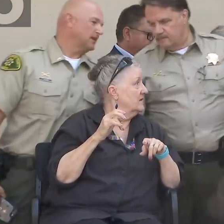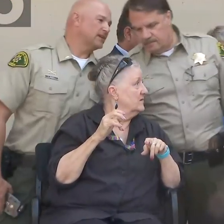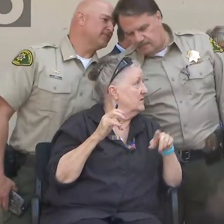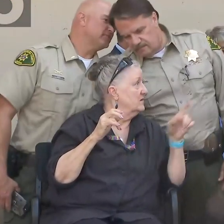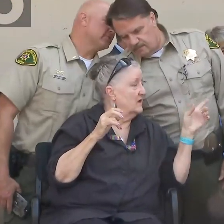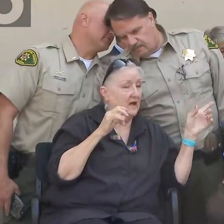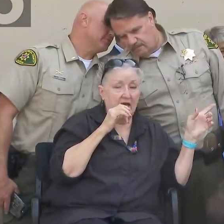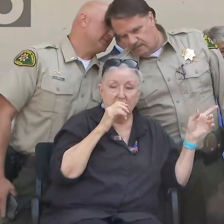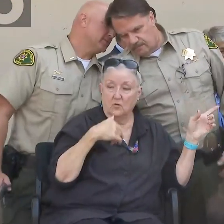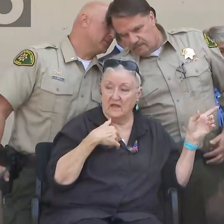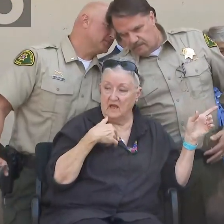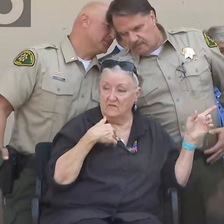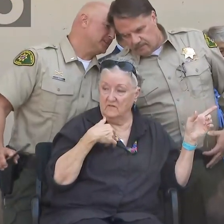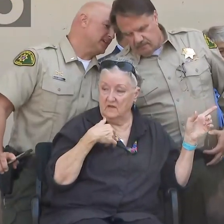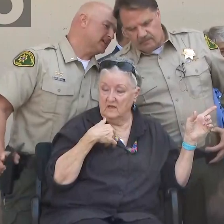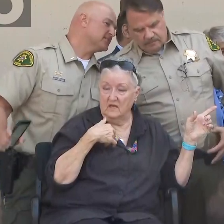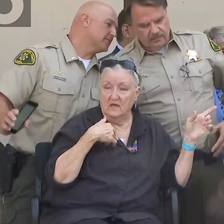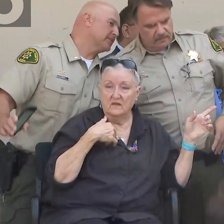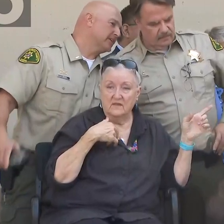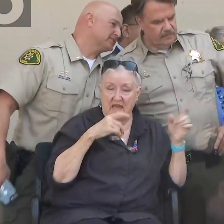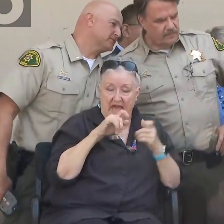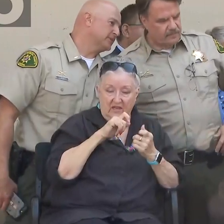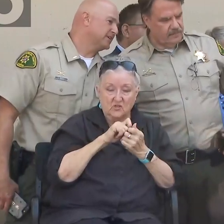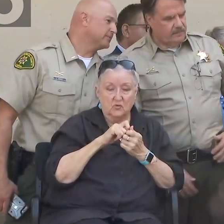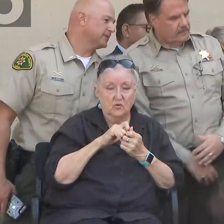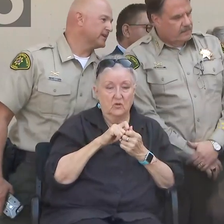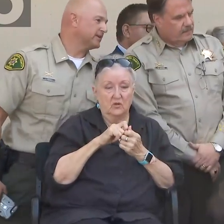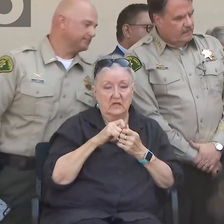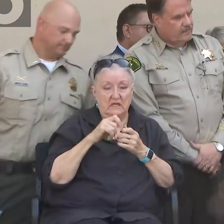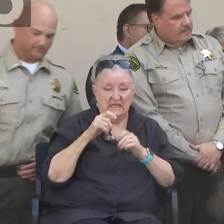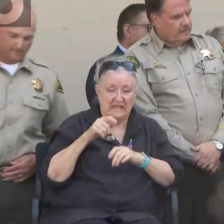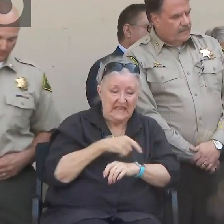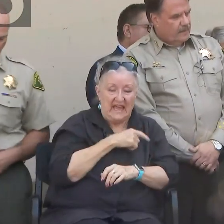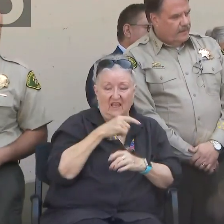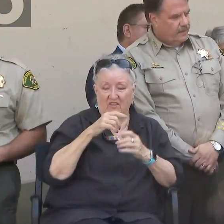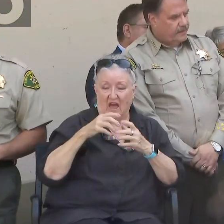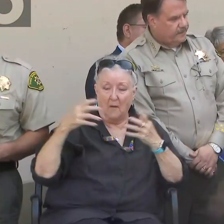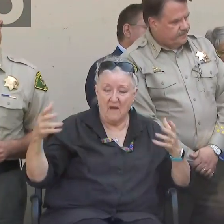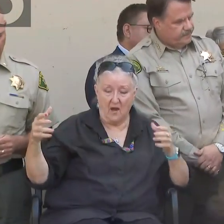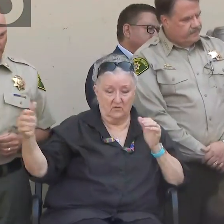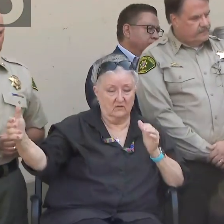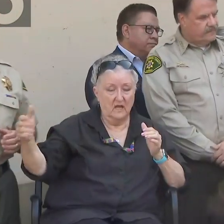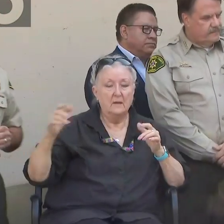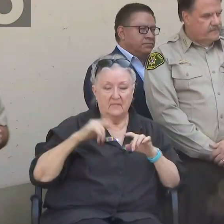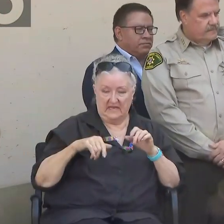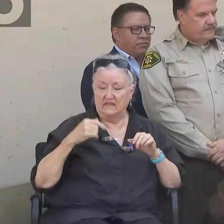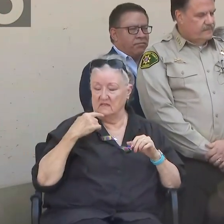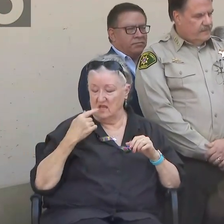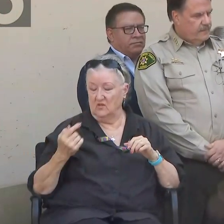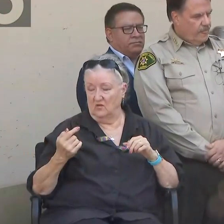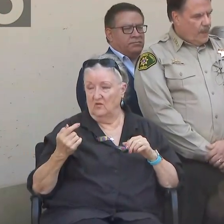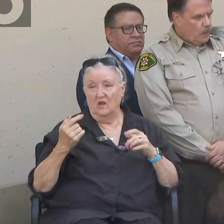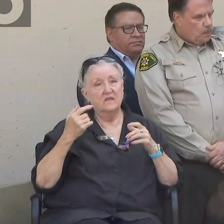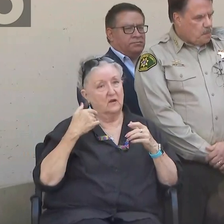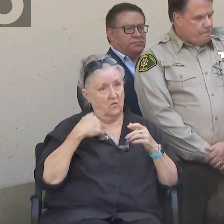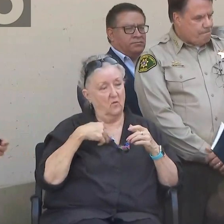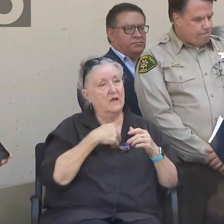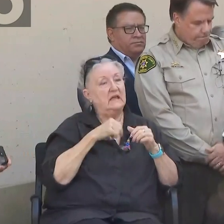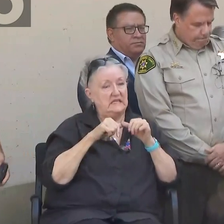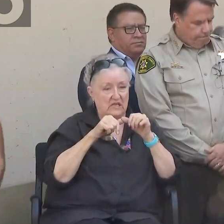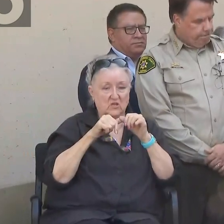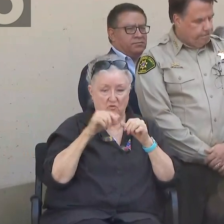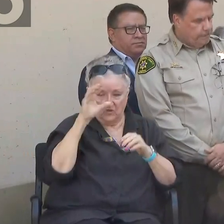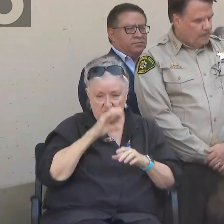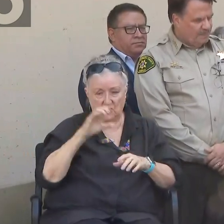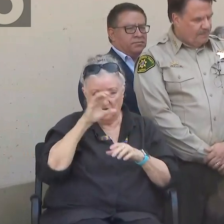I don't have the actual specific length or amount, but what I can tell you is that we continue the search